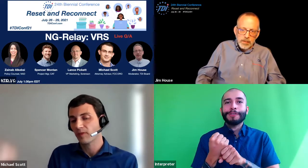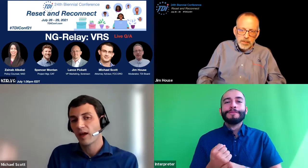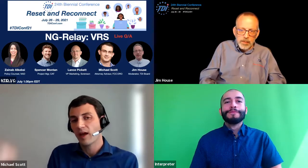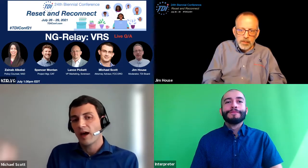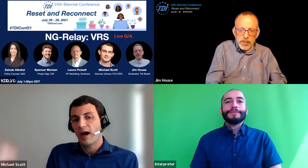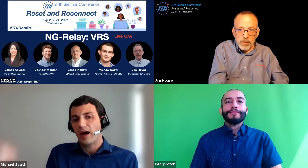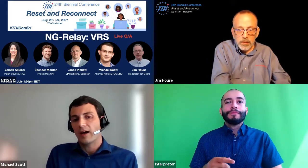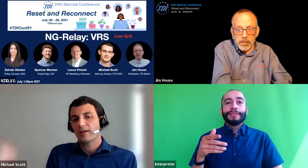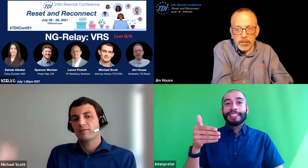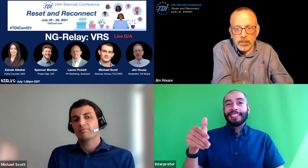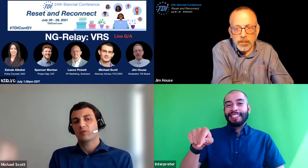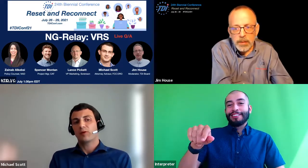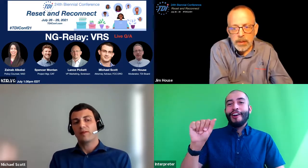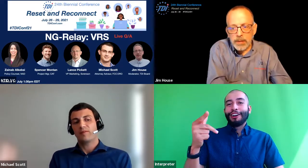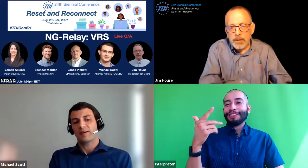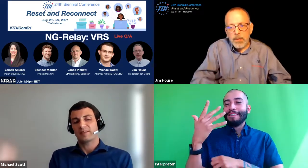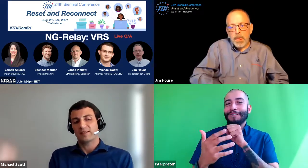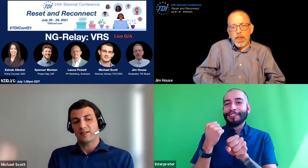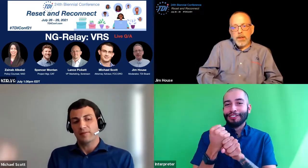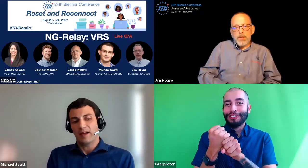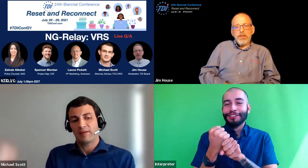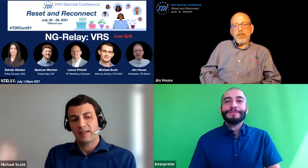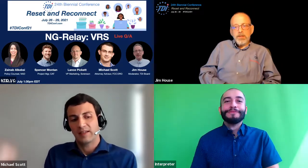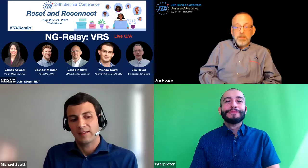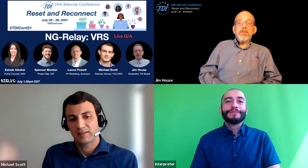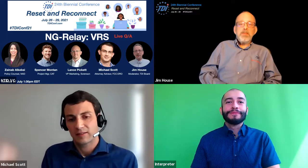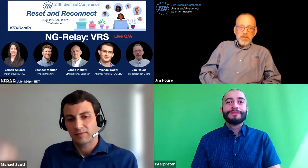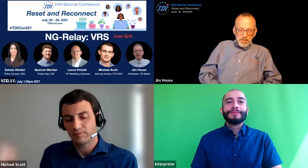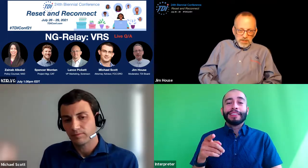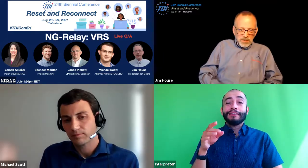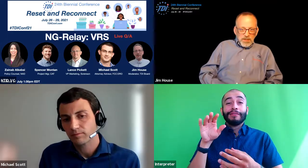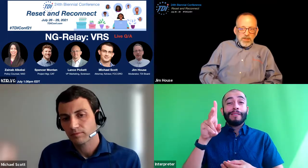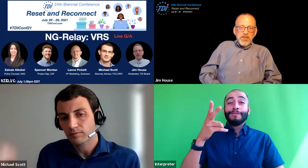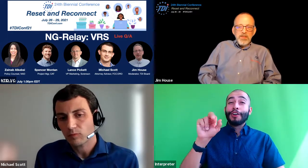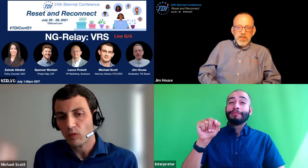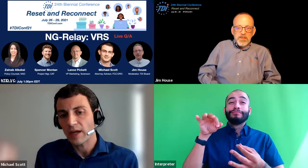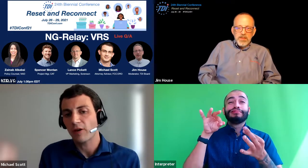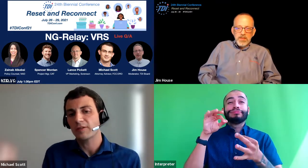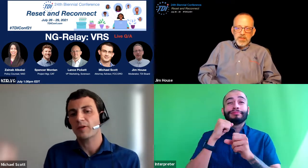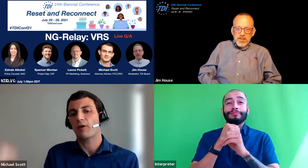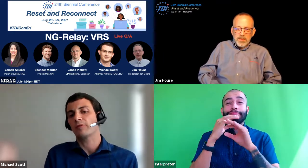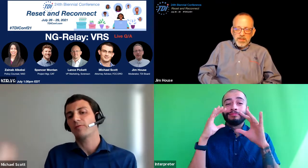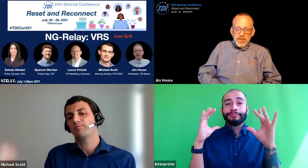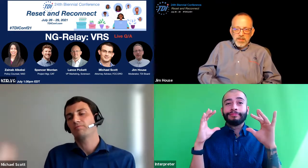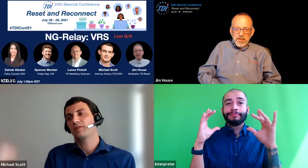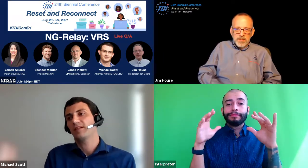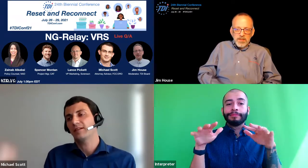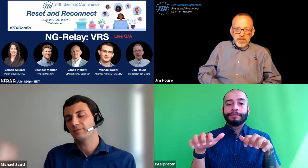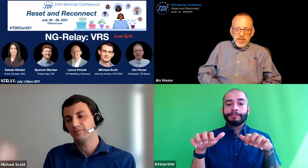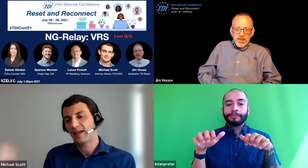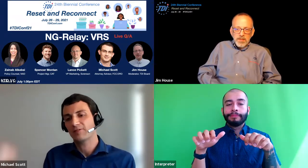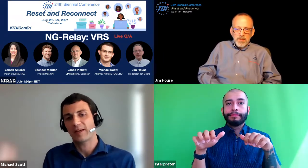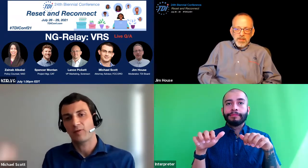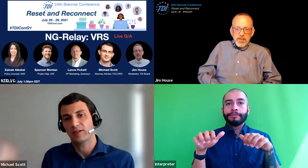So the perfect VRS system, I mean, it's always been hard